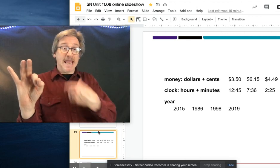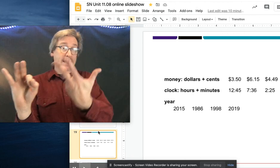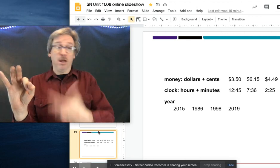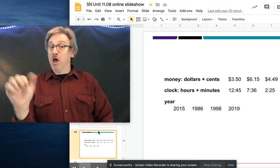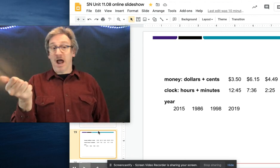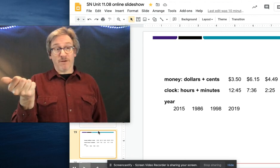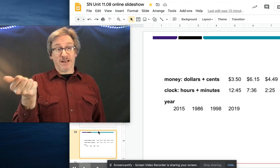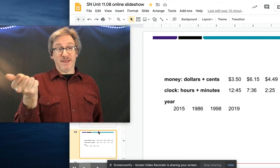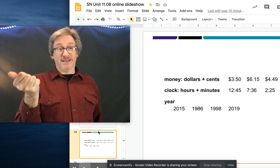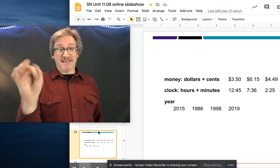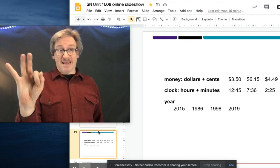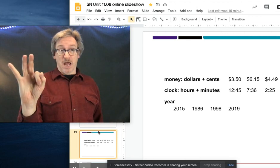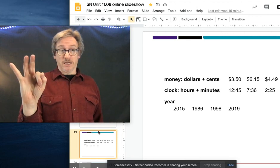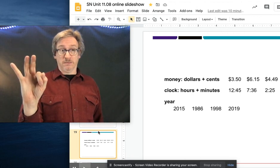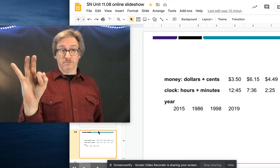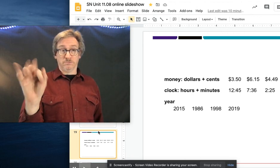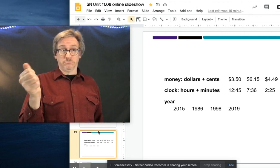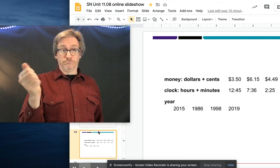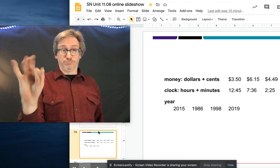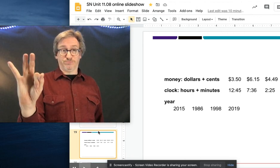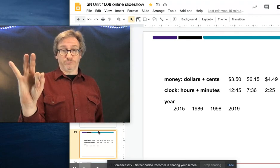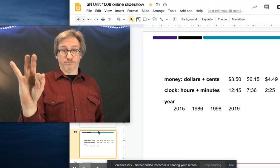And again, I recommend the 10-9.